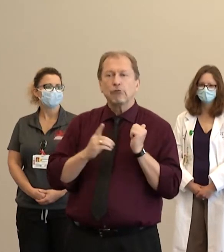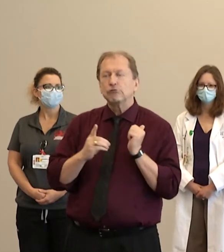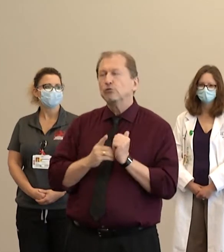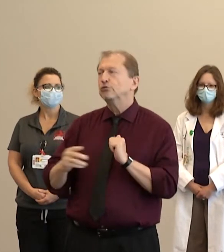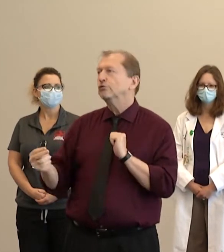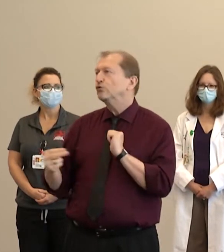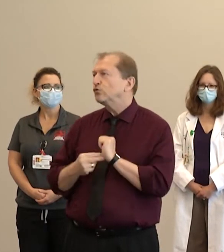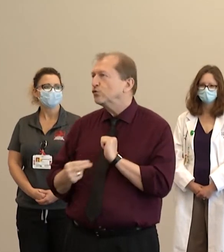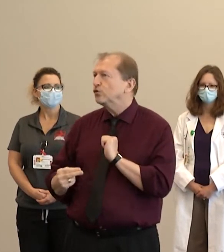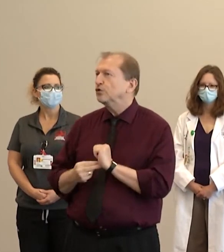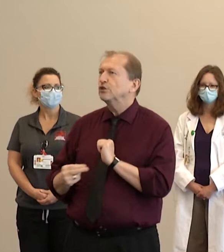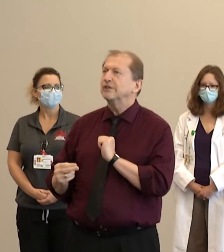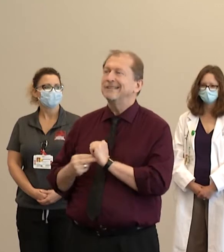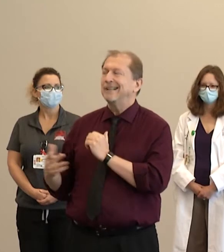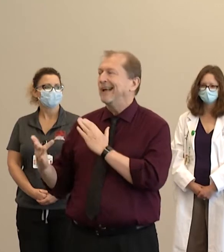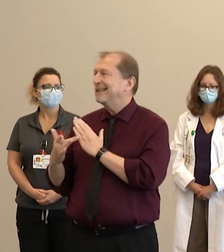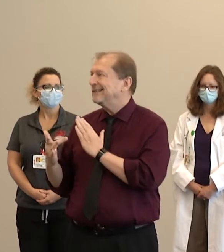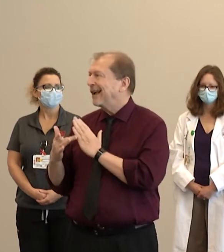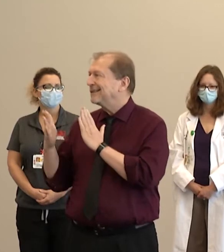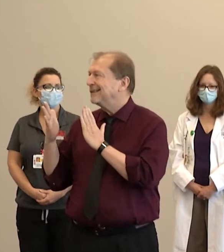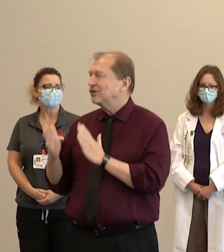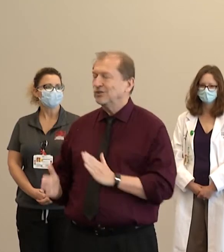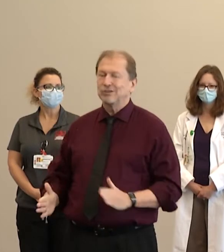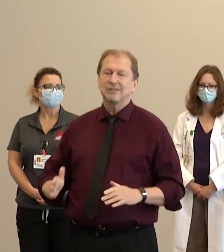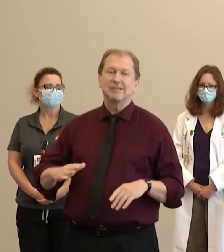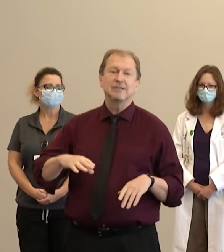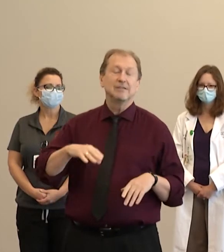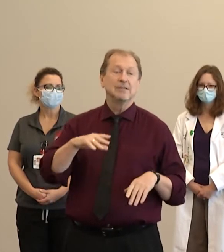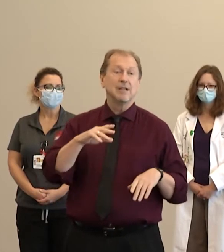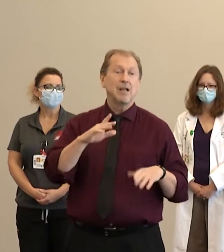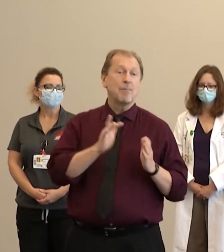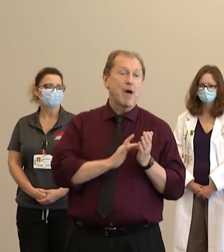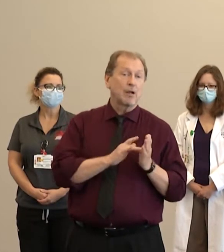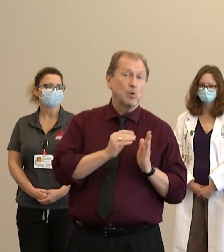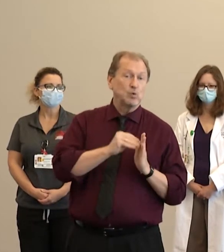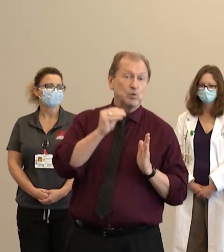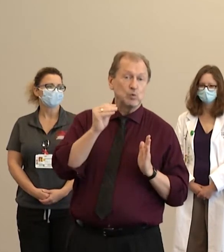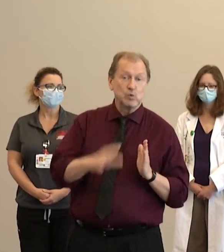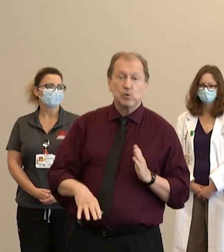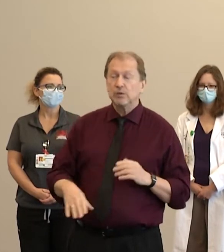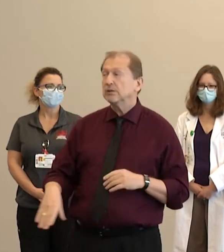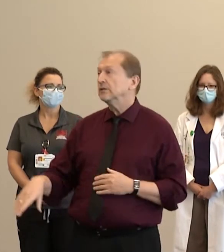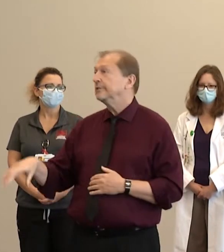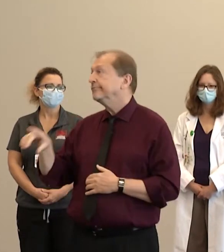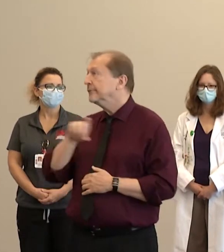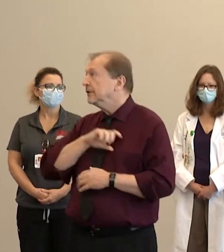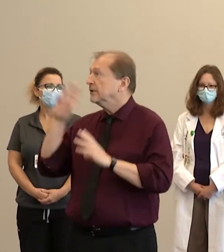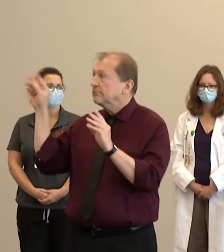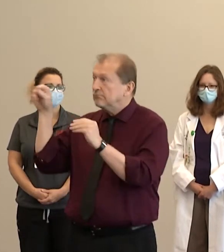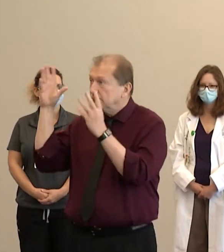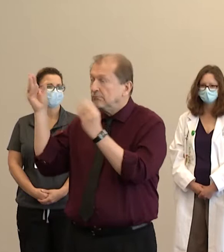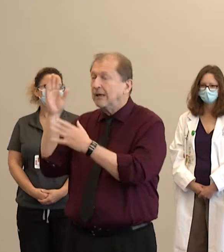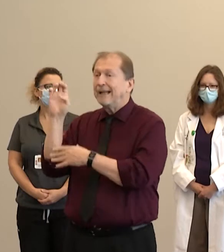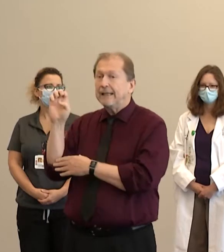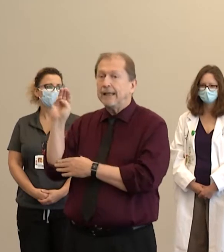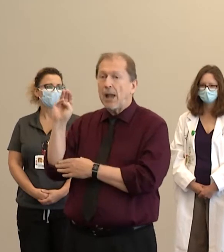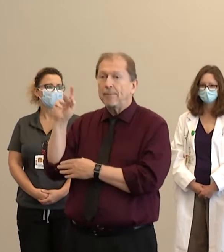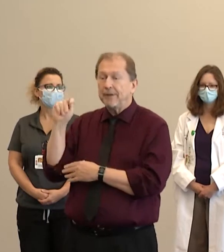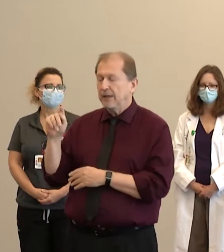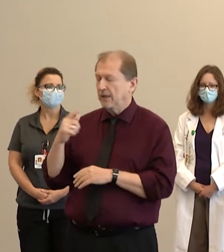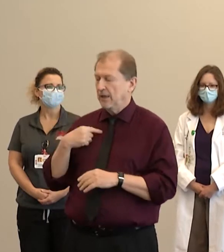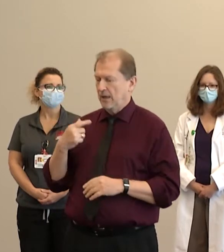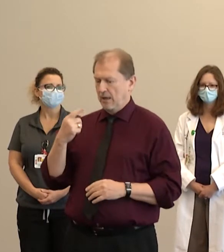doctors, nurses, technicians, residents, medical students, and first responders to be prepared for critically